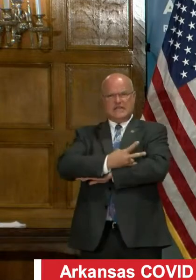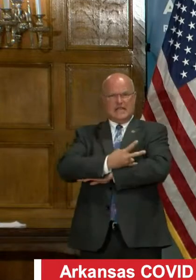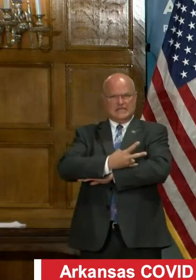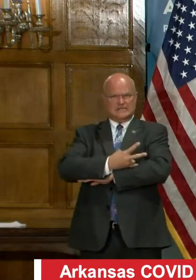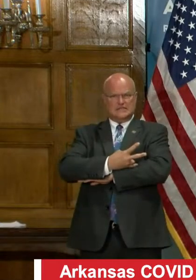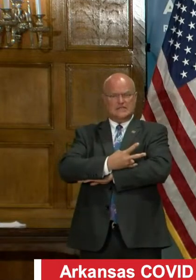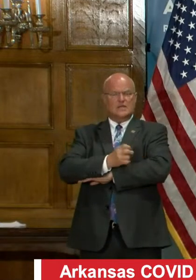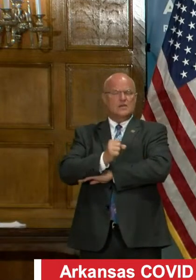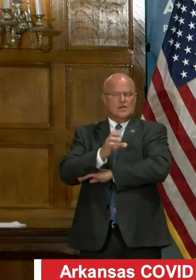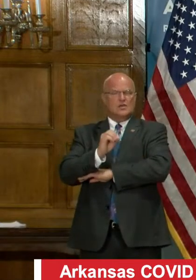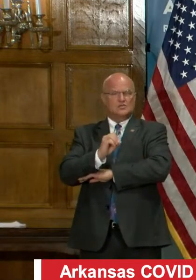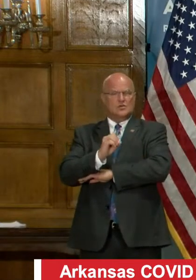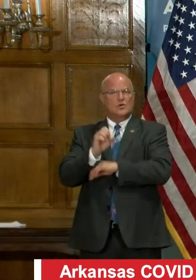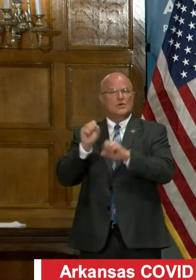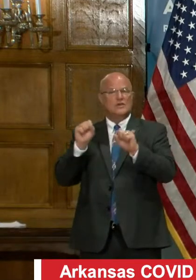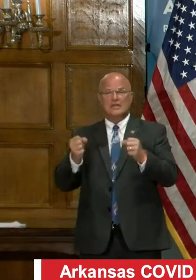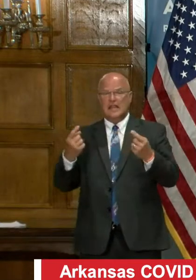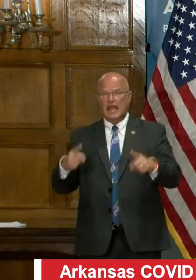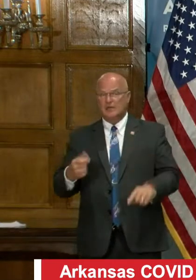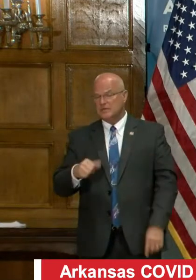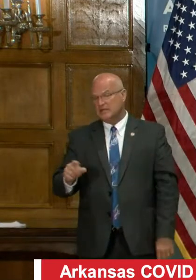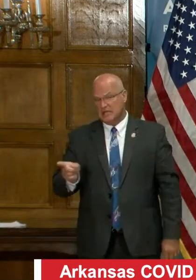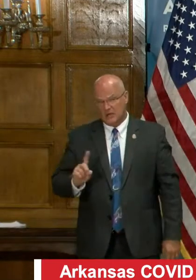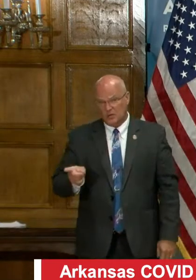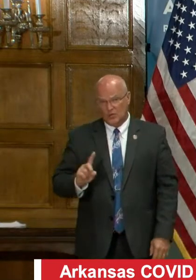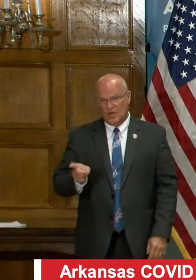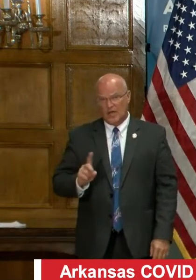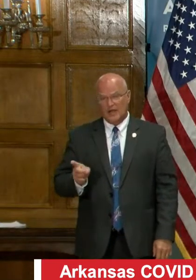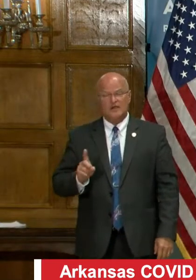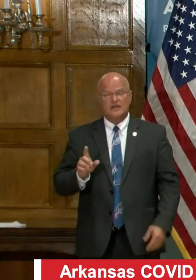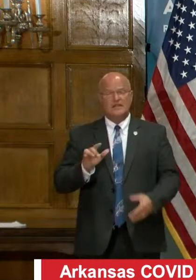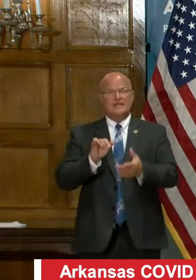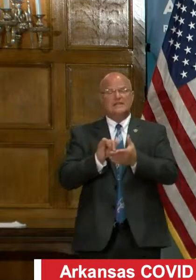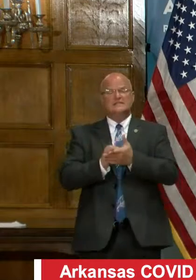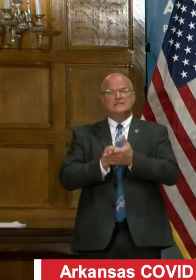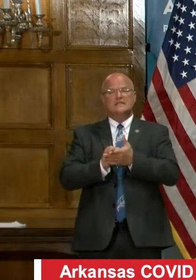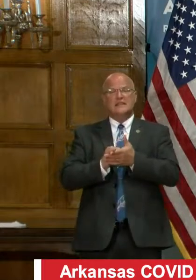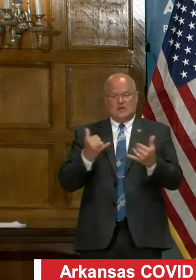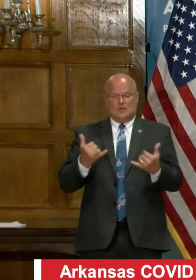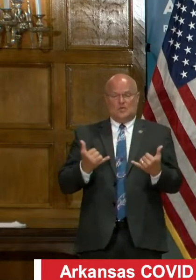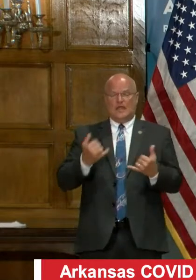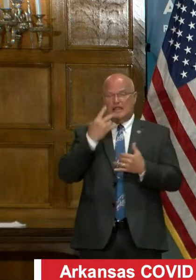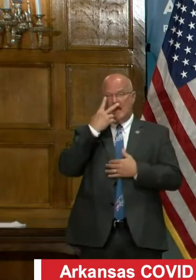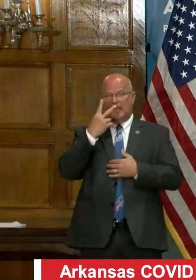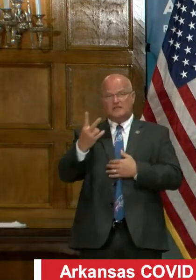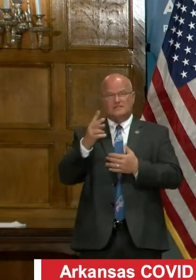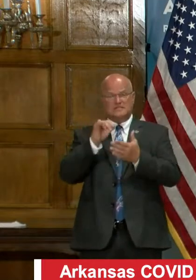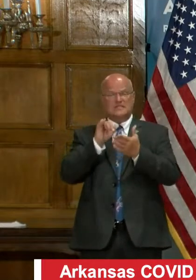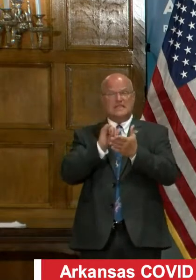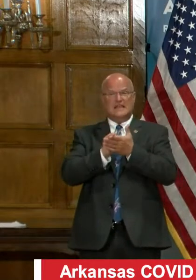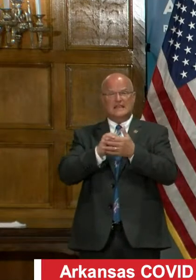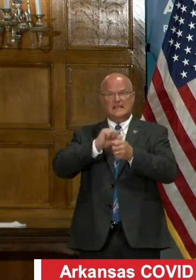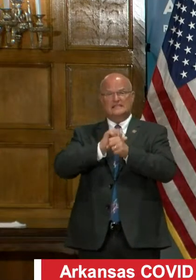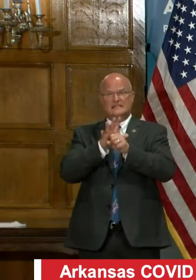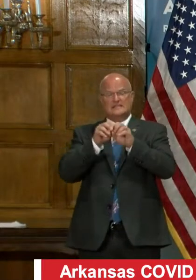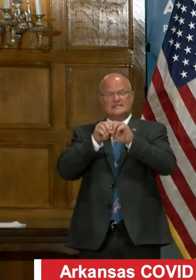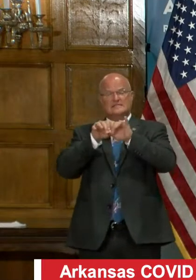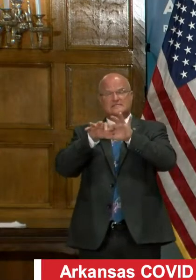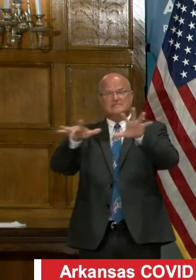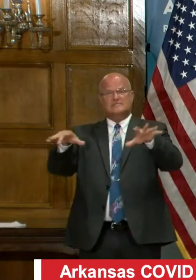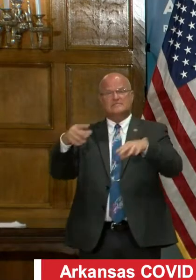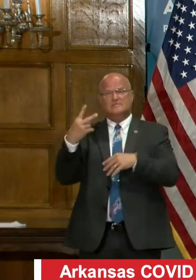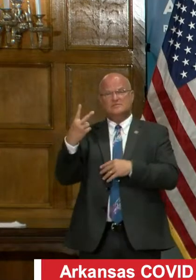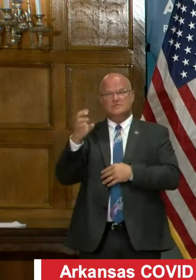days. And so it can happen anywhere. It's just that right now you see that virus that's spreading in